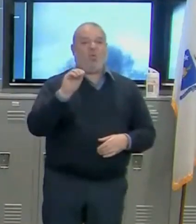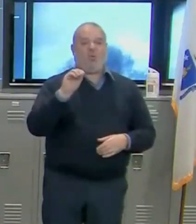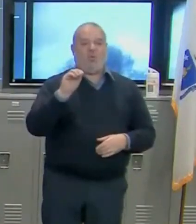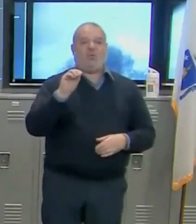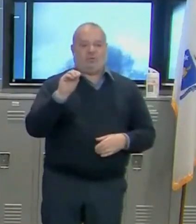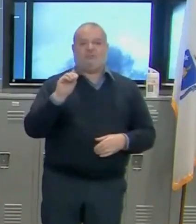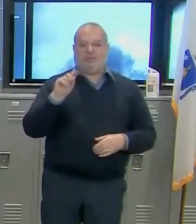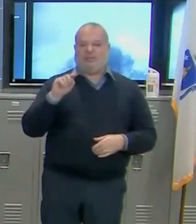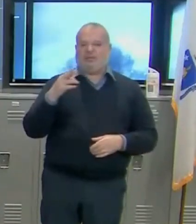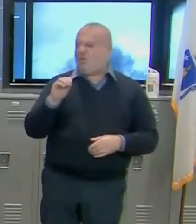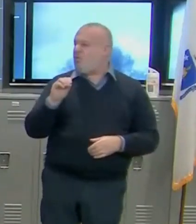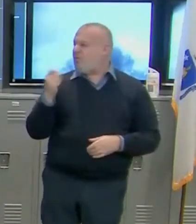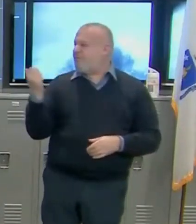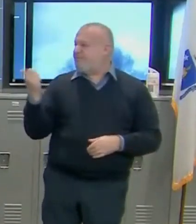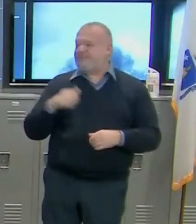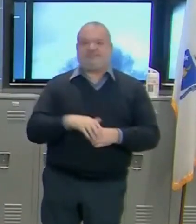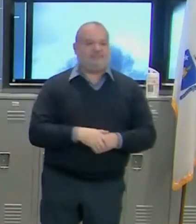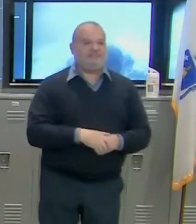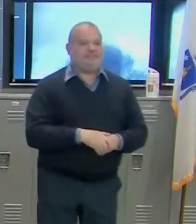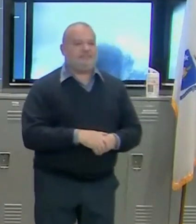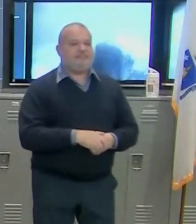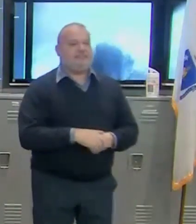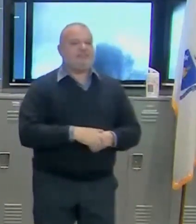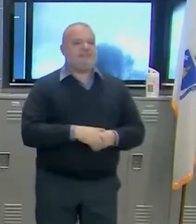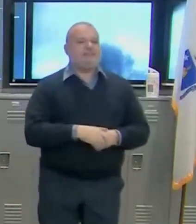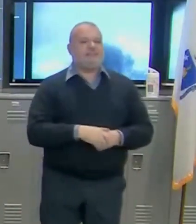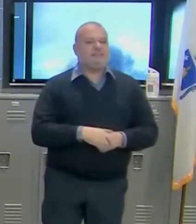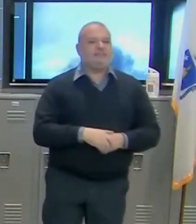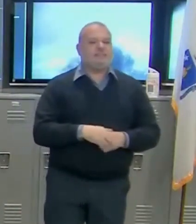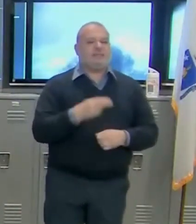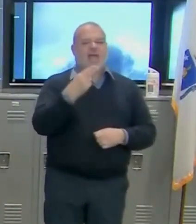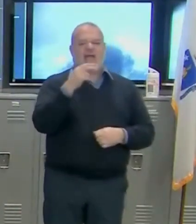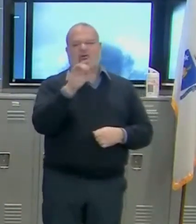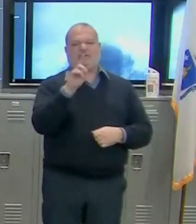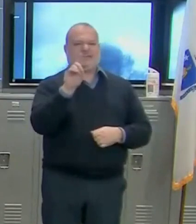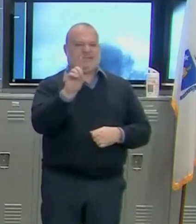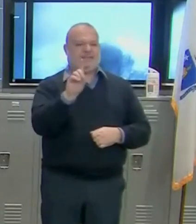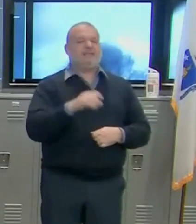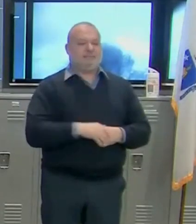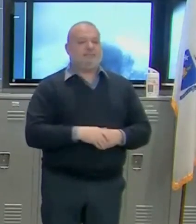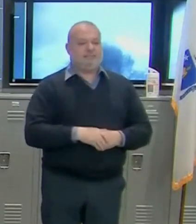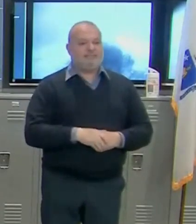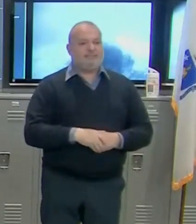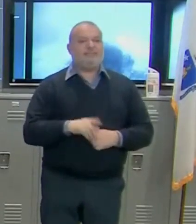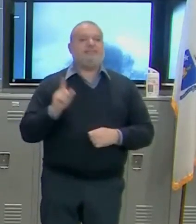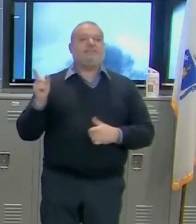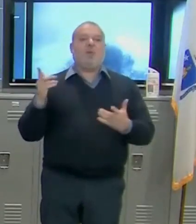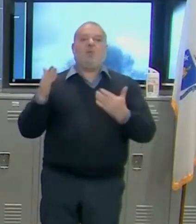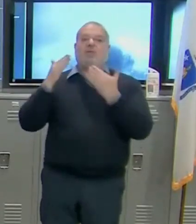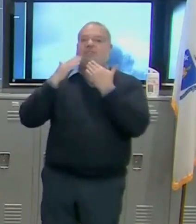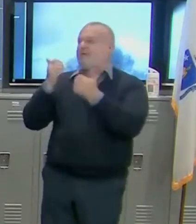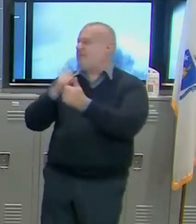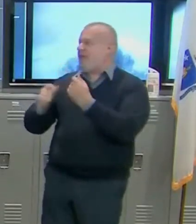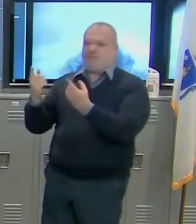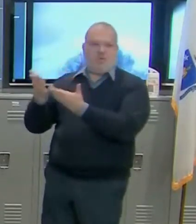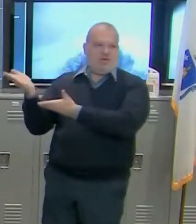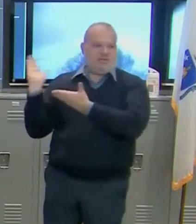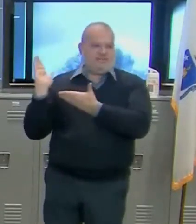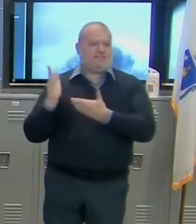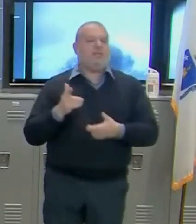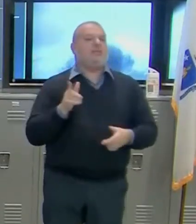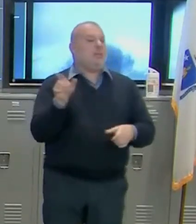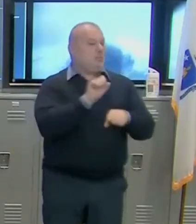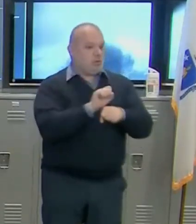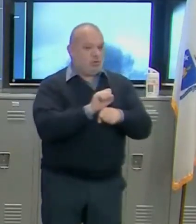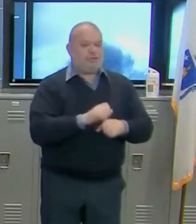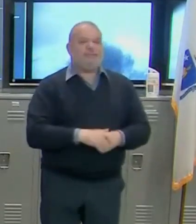Thank you, Dawn. Good evening. I'd echo the thanks from my colleagues to the various crews who are out on the front lines of the snowstorm, working overnight